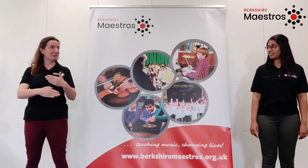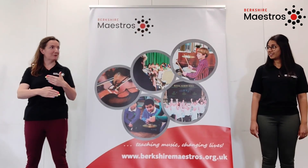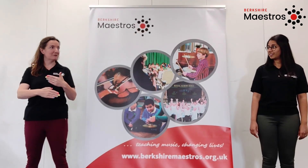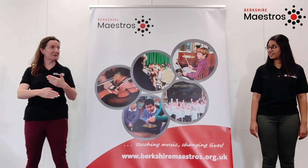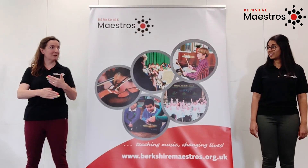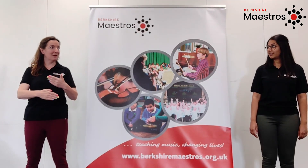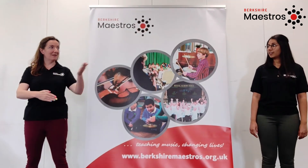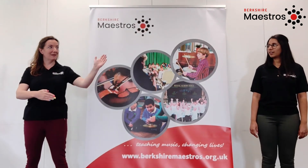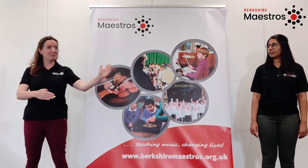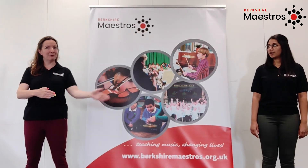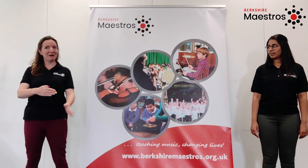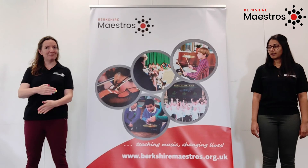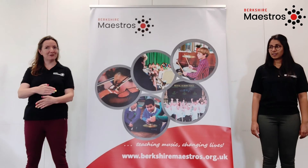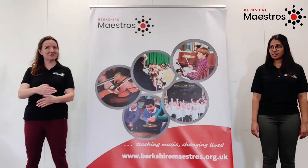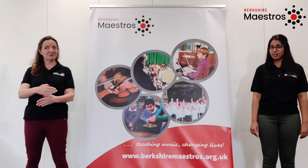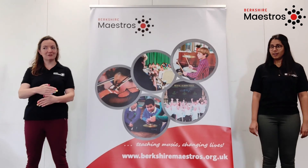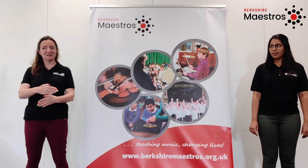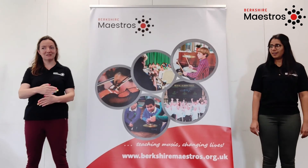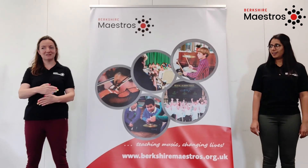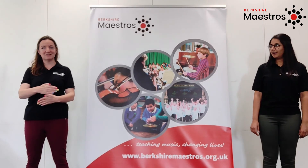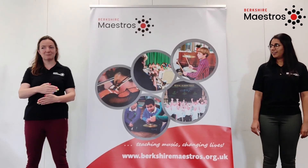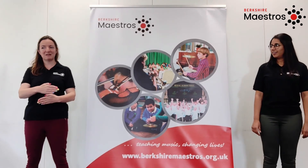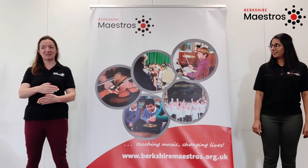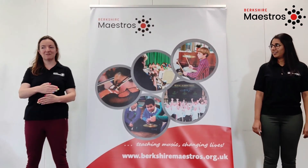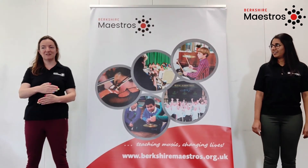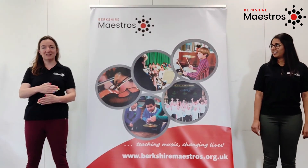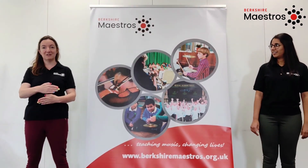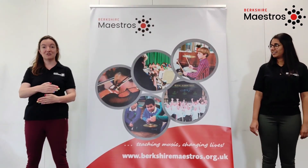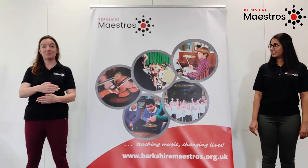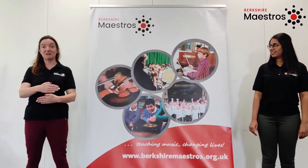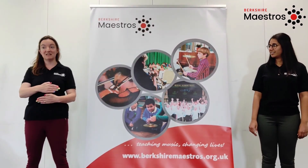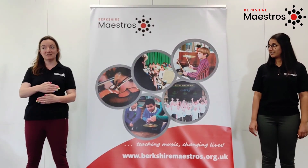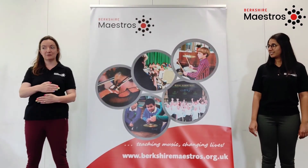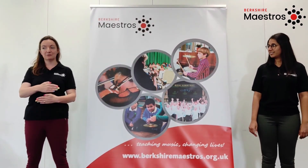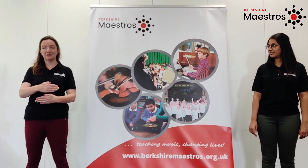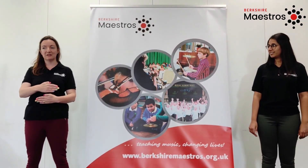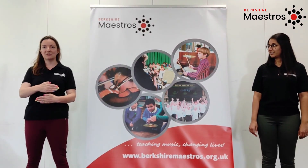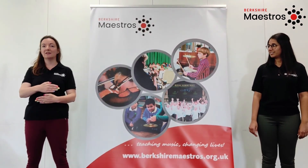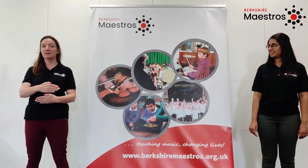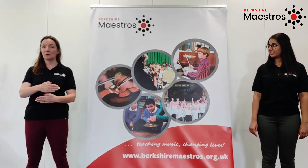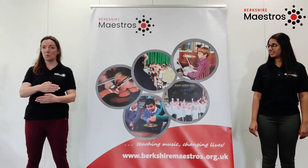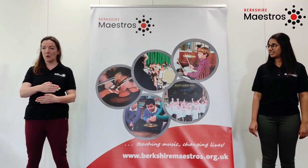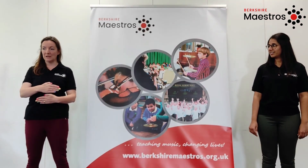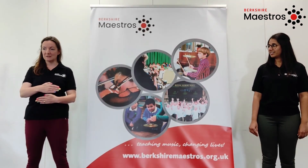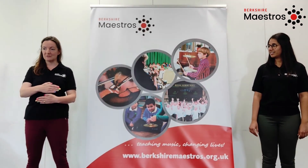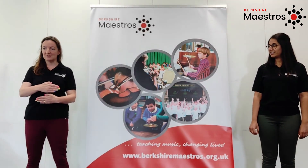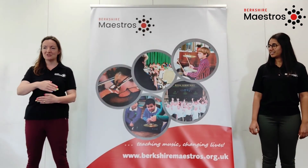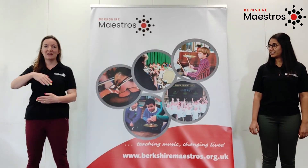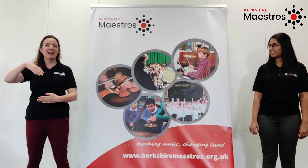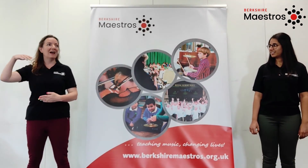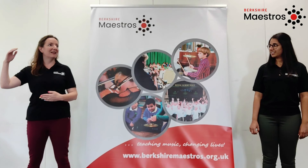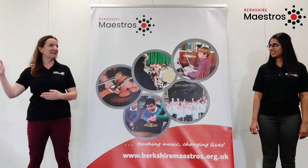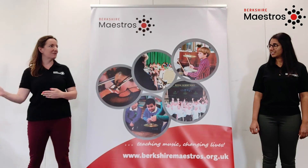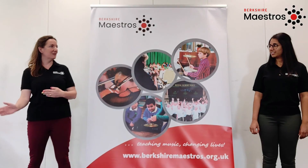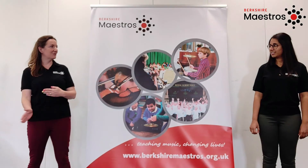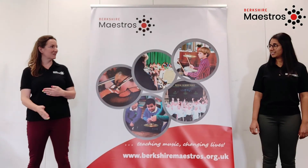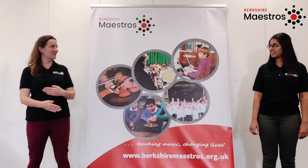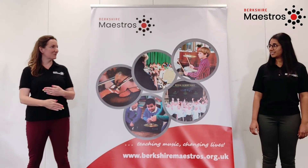chorus. Then we will have verse two that teaches us about the village, the peaceful village, and then the quiet village. And let's finish our session